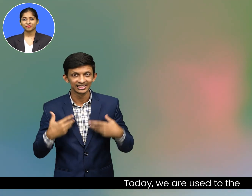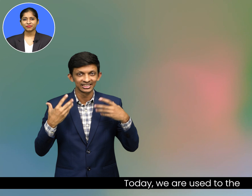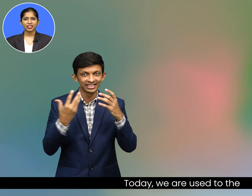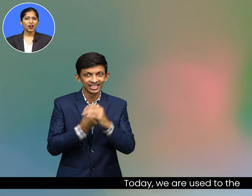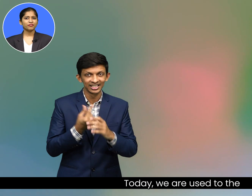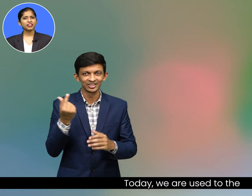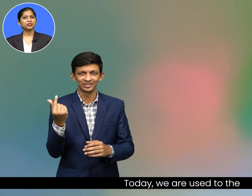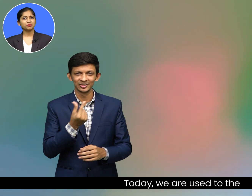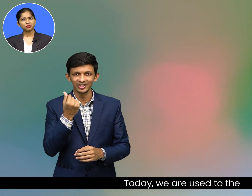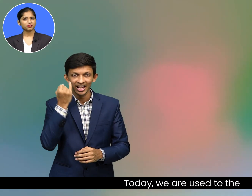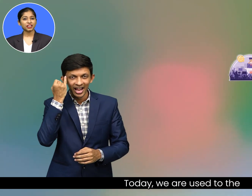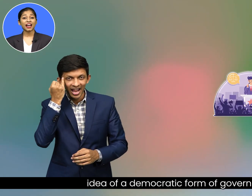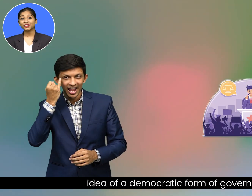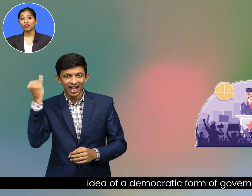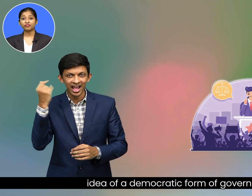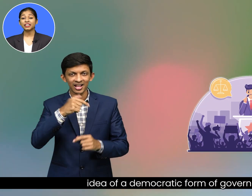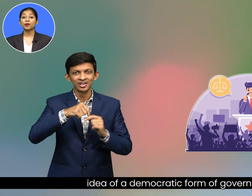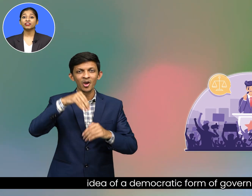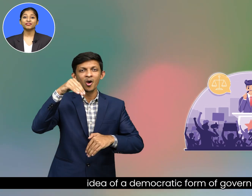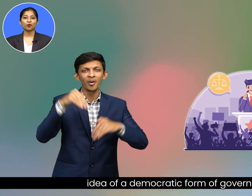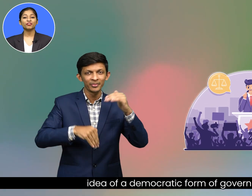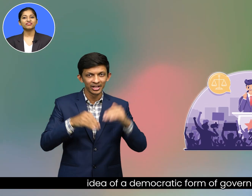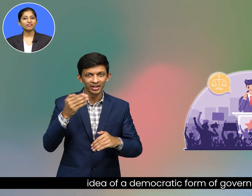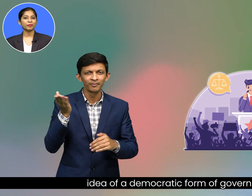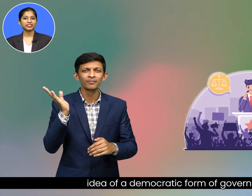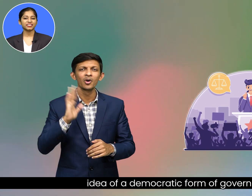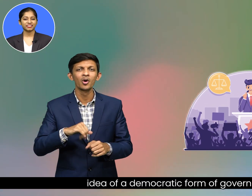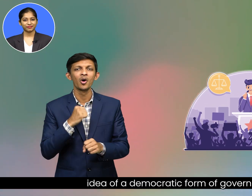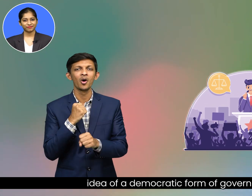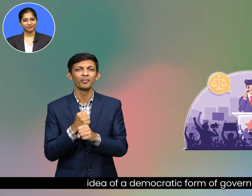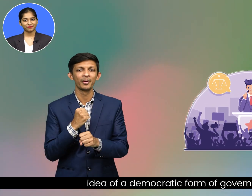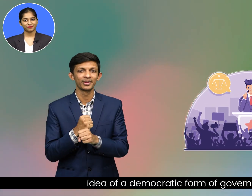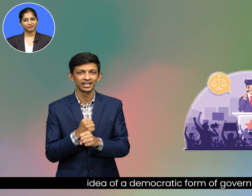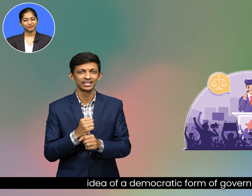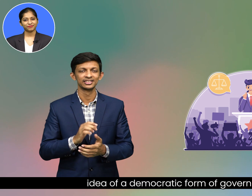Today, we are used to the idea of a democratic form of government.